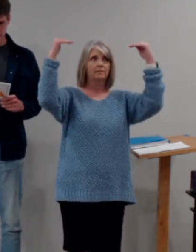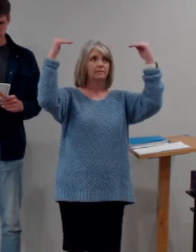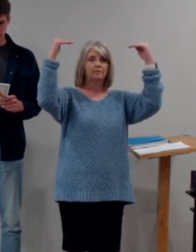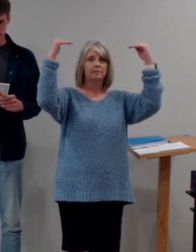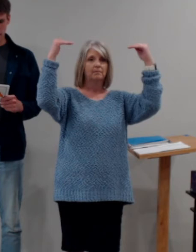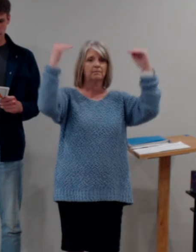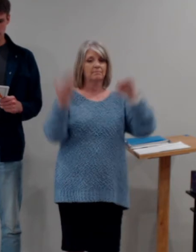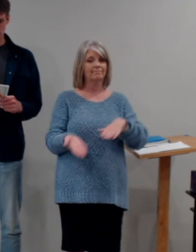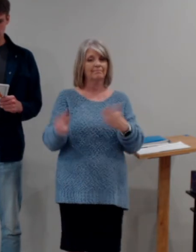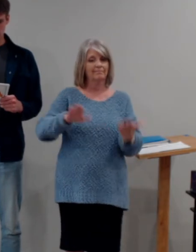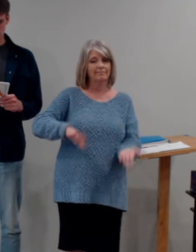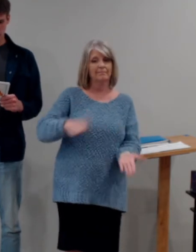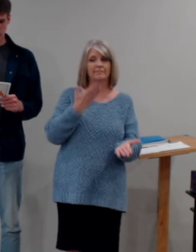Die bad, go hell.